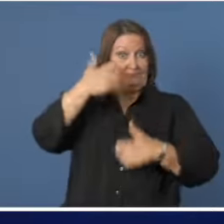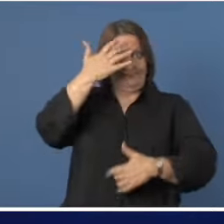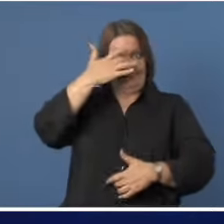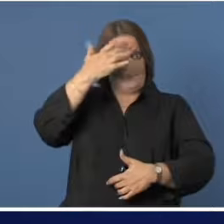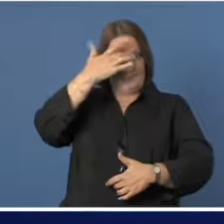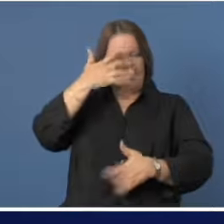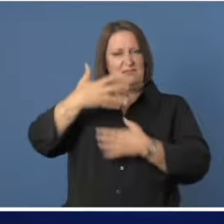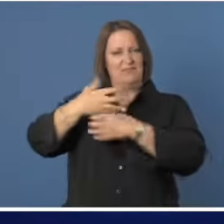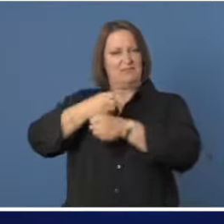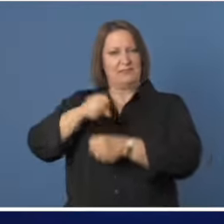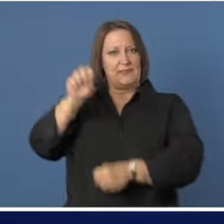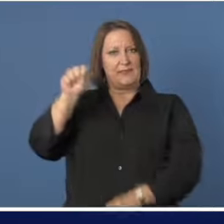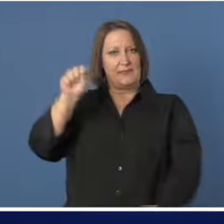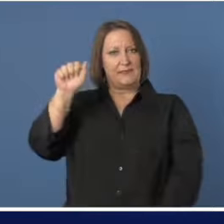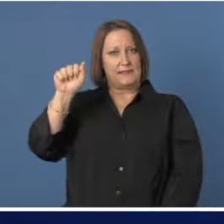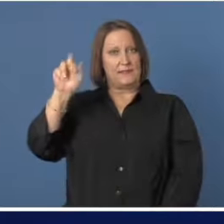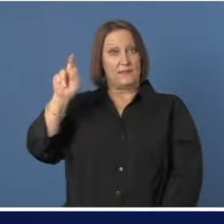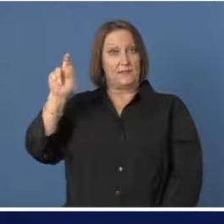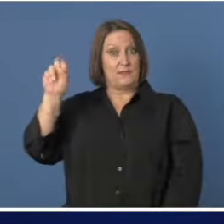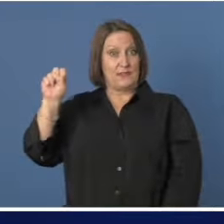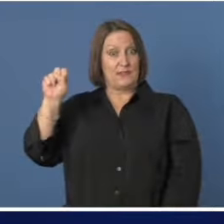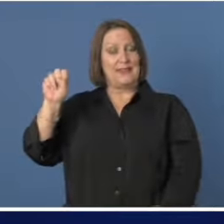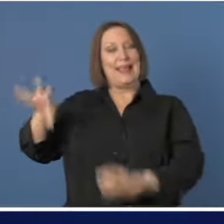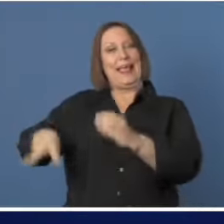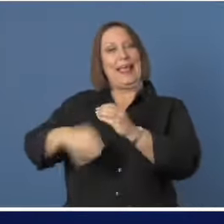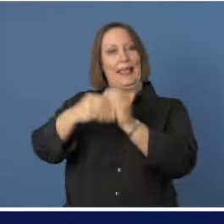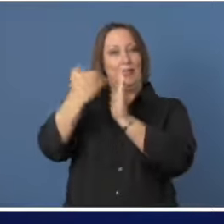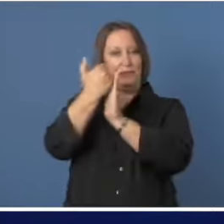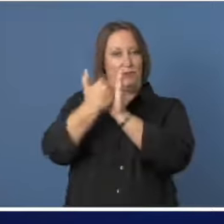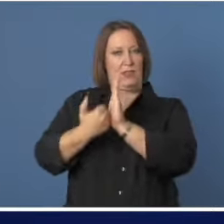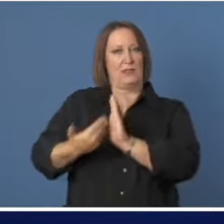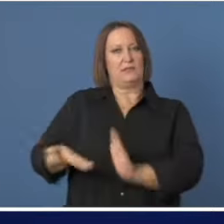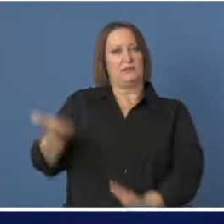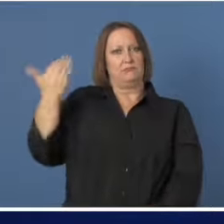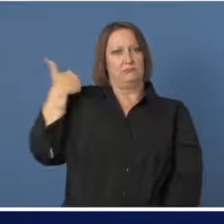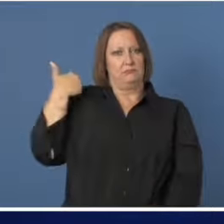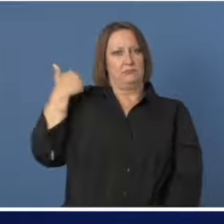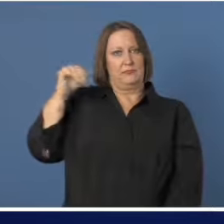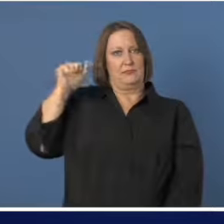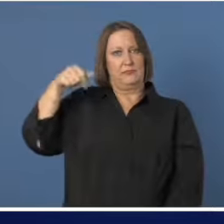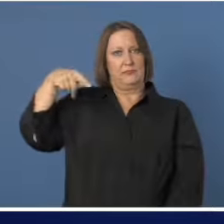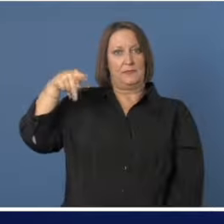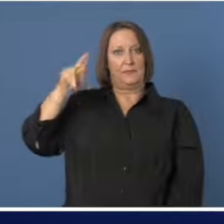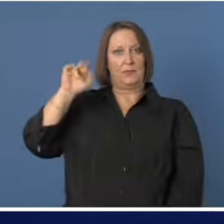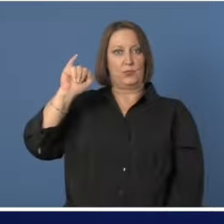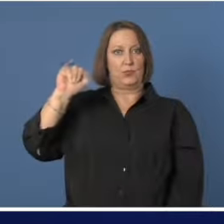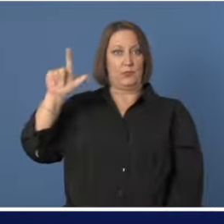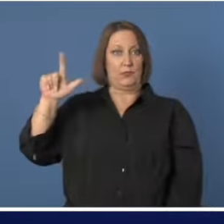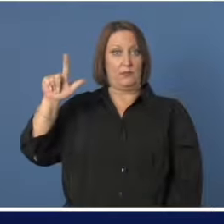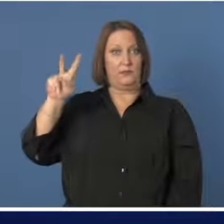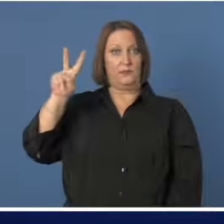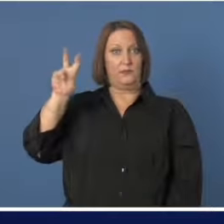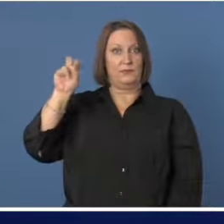SARS, was added to this list in April 2003.